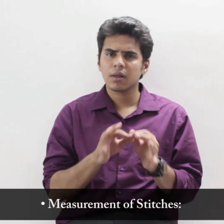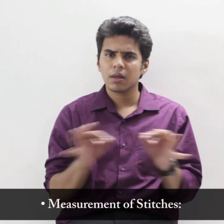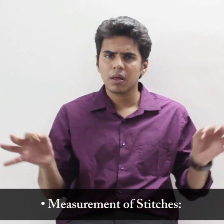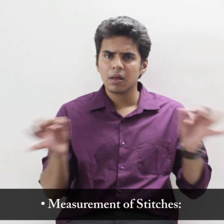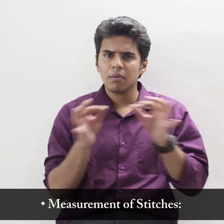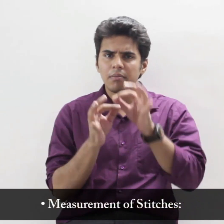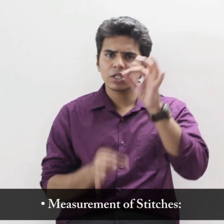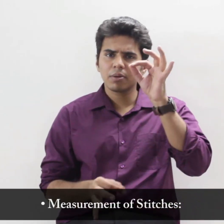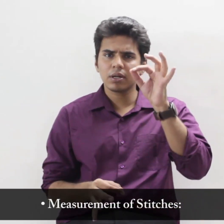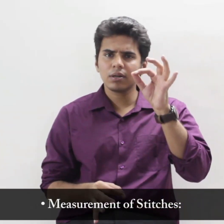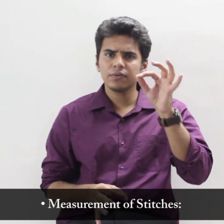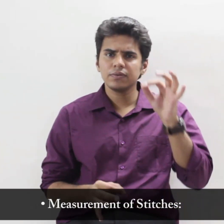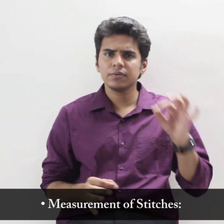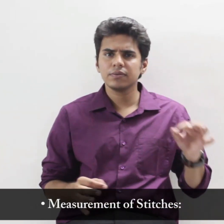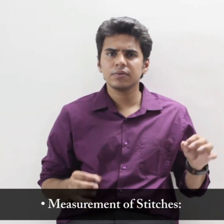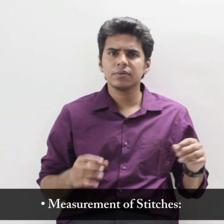Measurement of stitches.